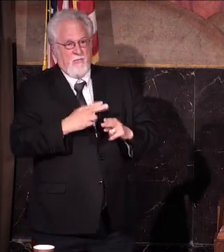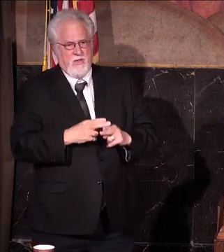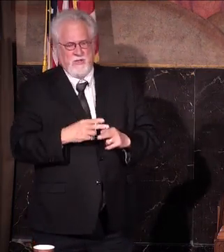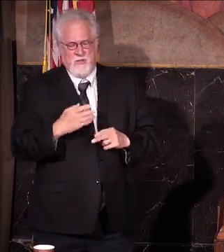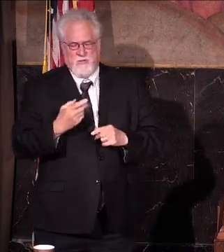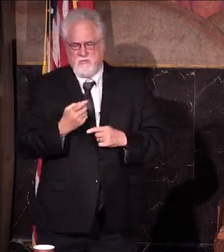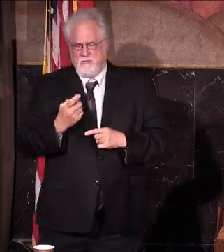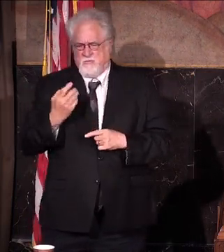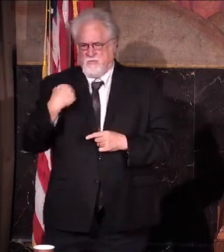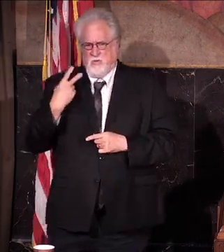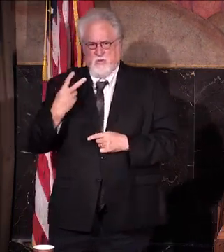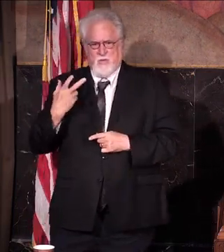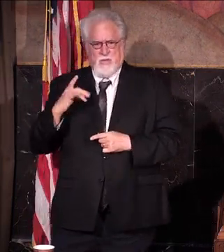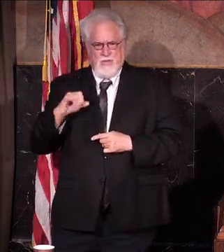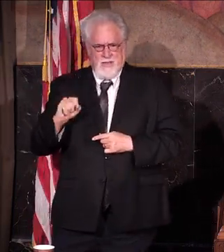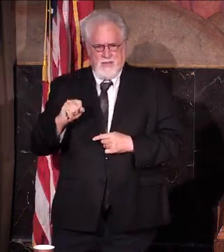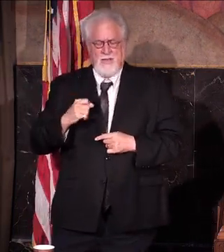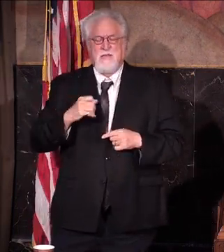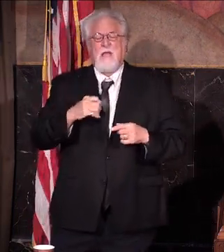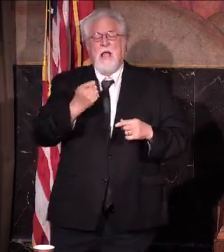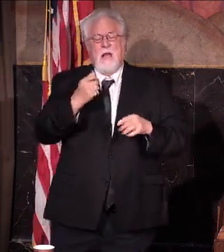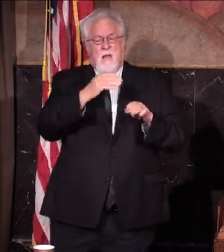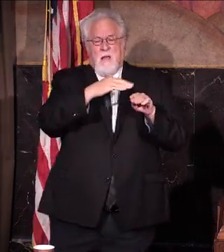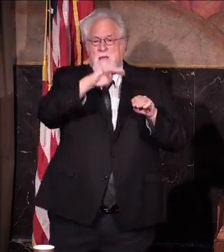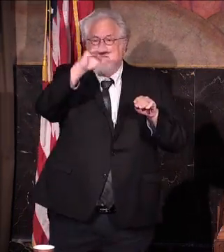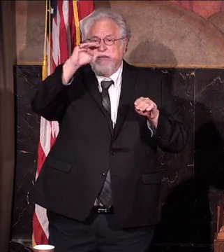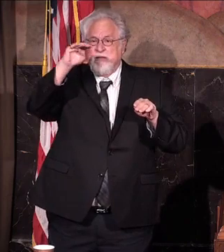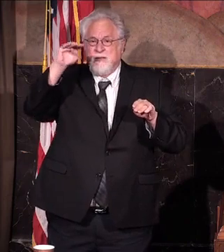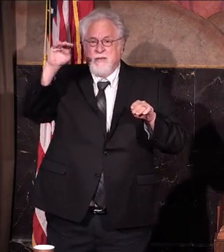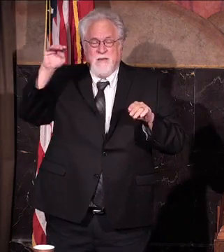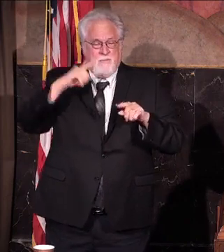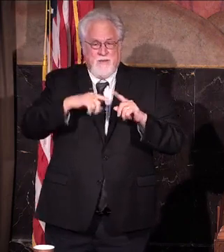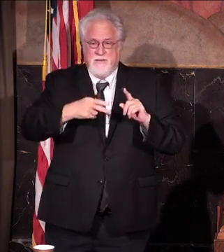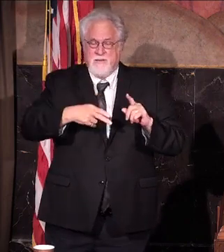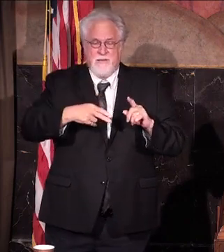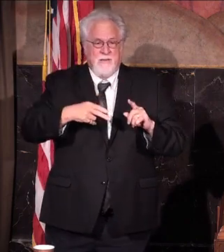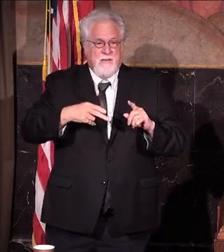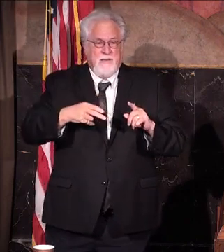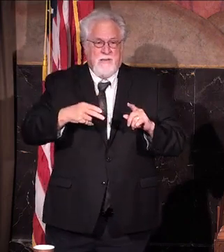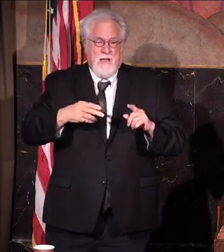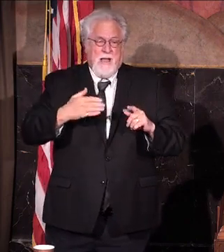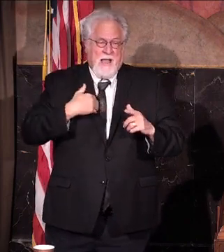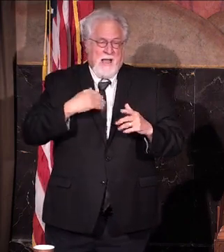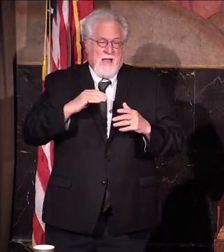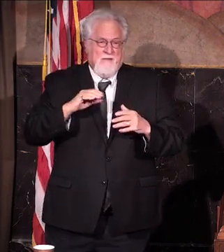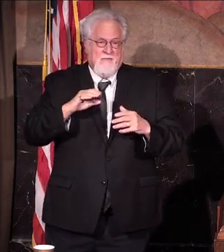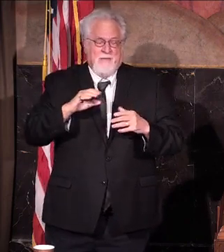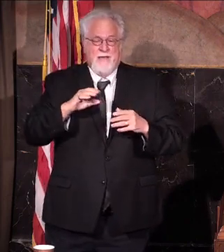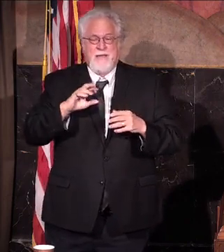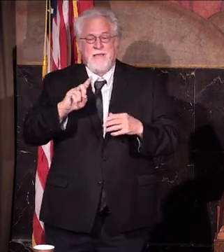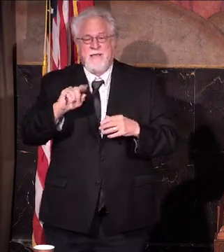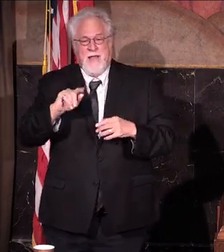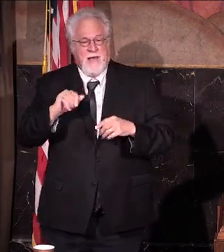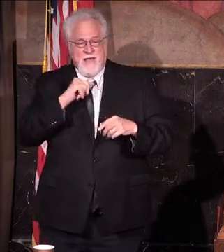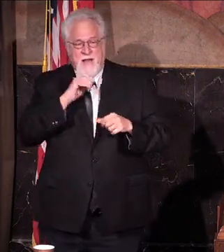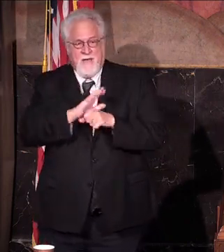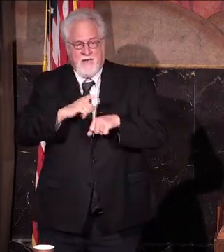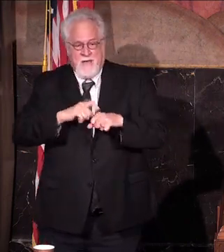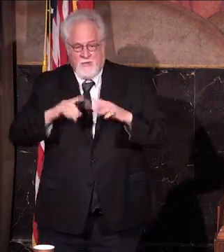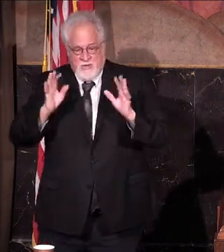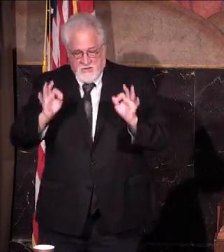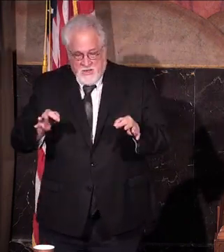3 days, we've seen a bit of a plateau, but again, we have insufficient data. It's not enough time for us to really